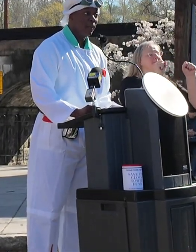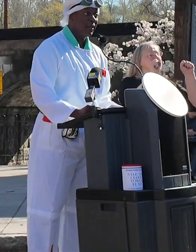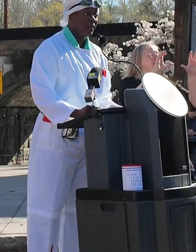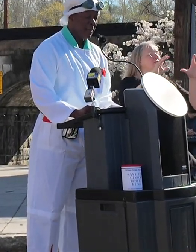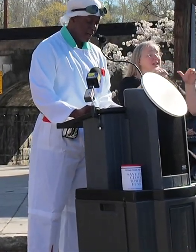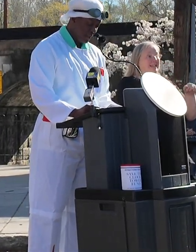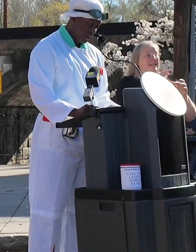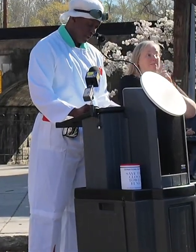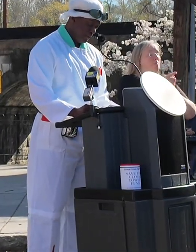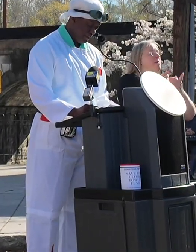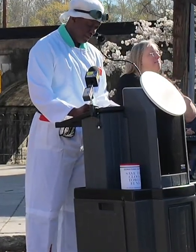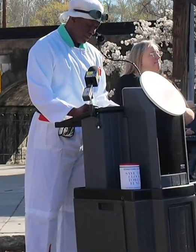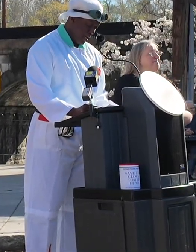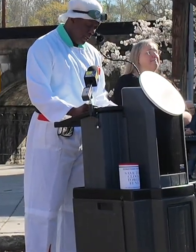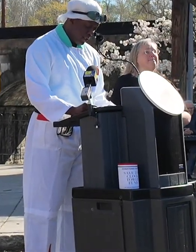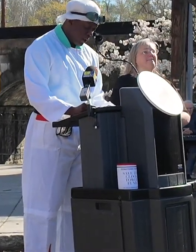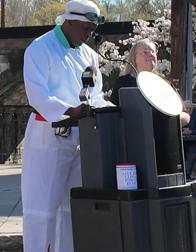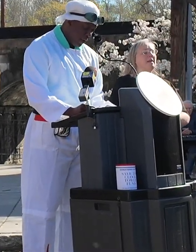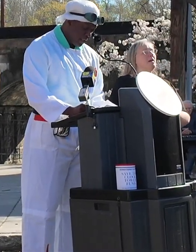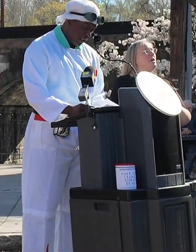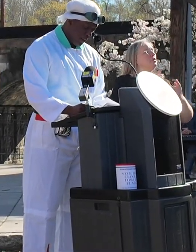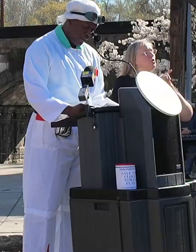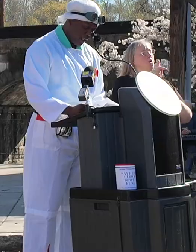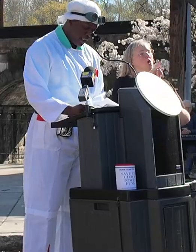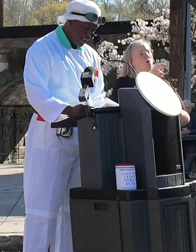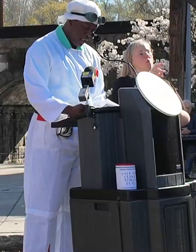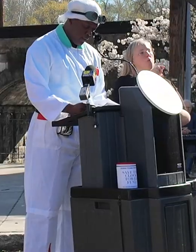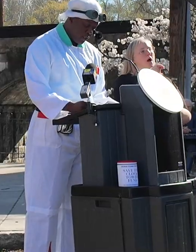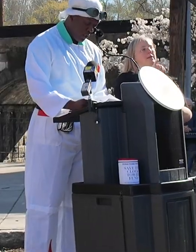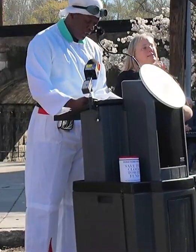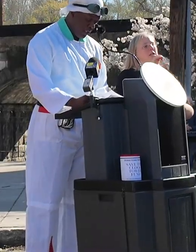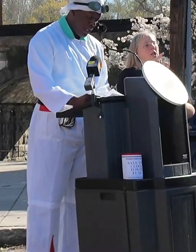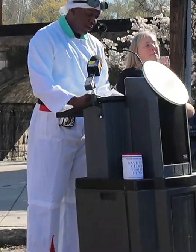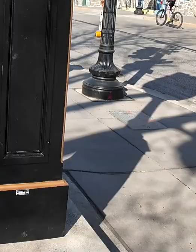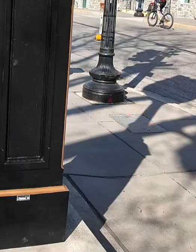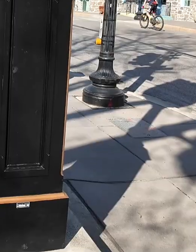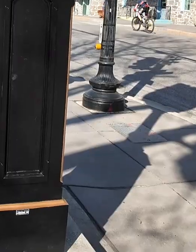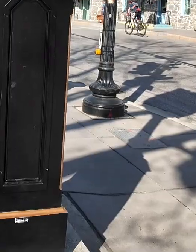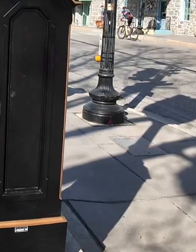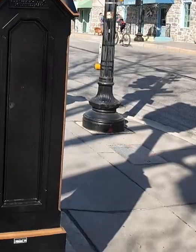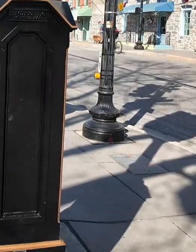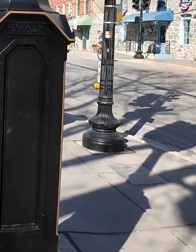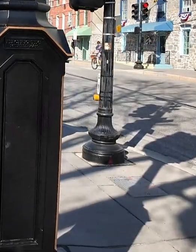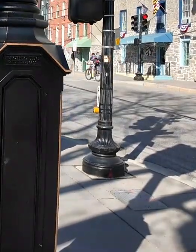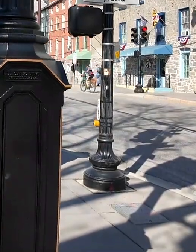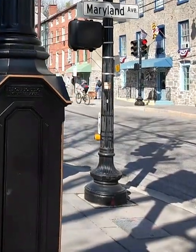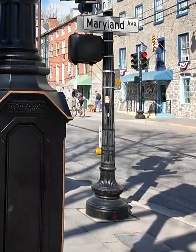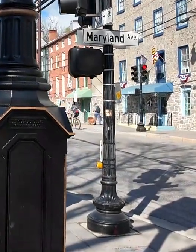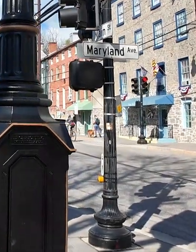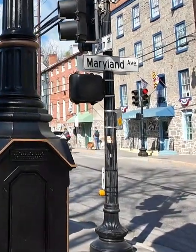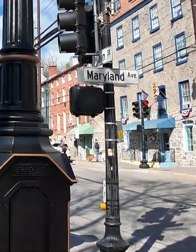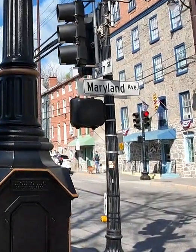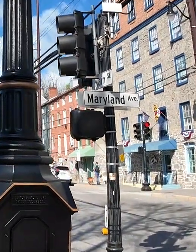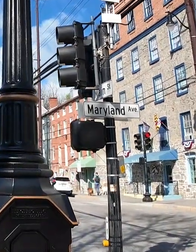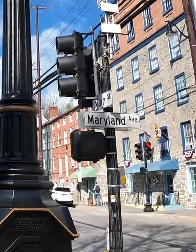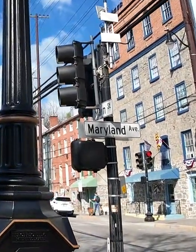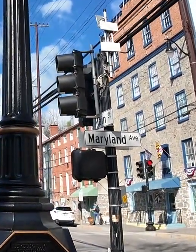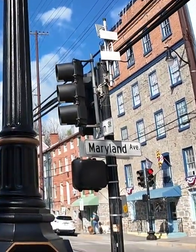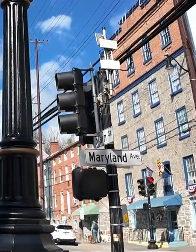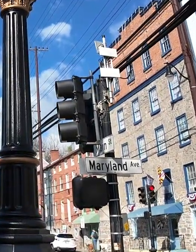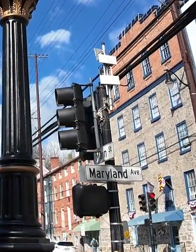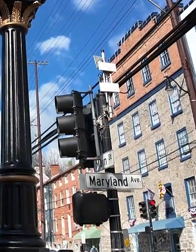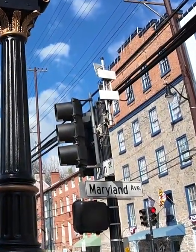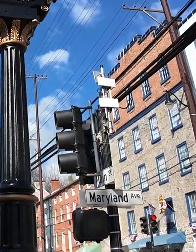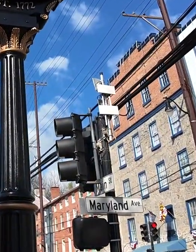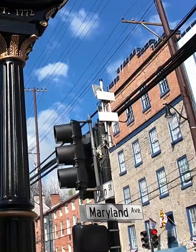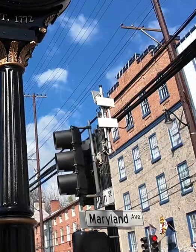this moment possible. To the Kiwanis Club of Ellicott City, which donated the original clock 25 years, thank